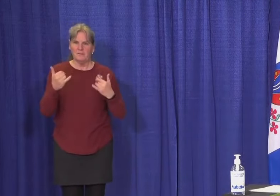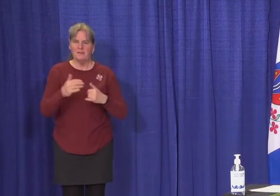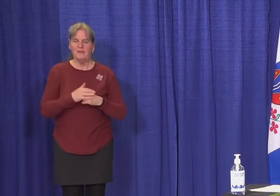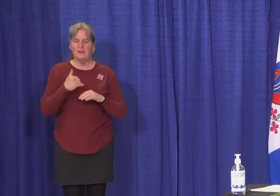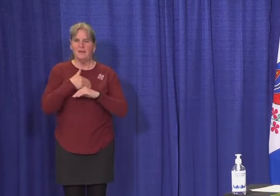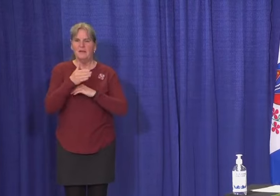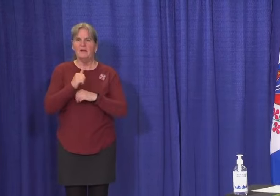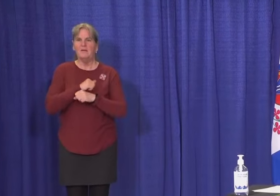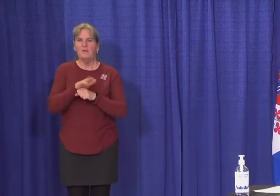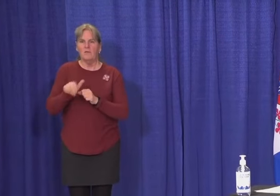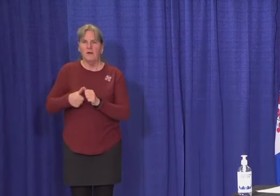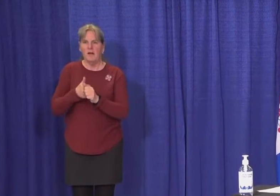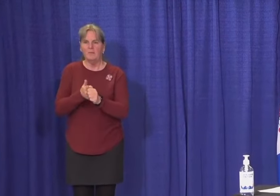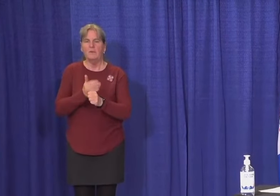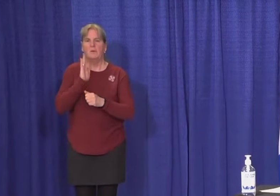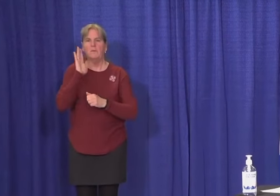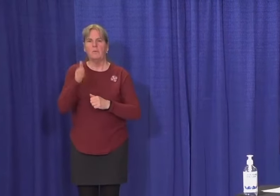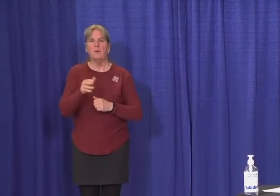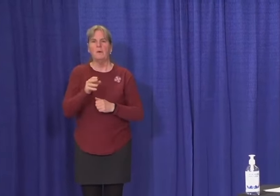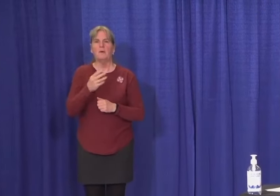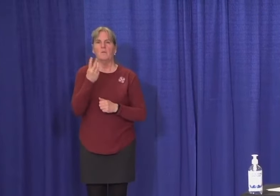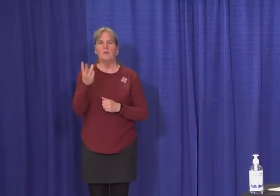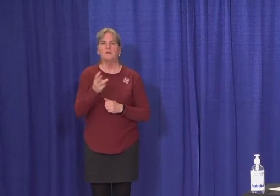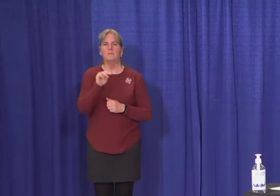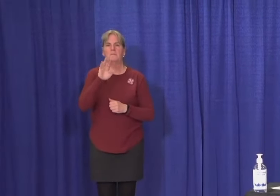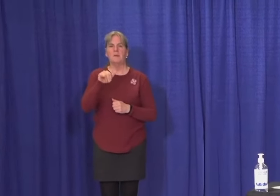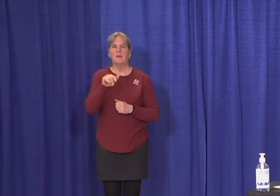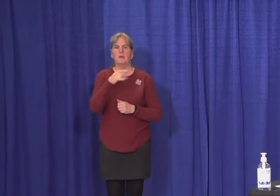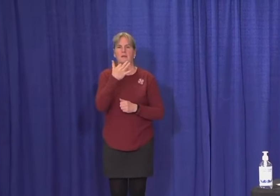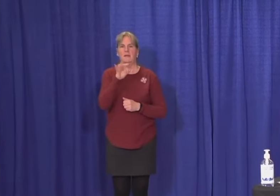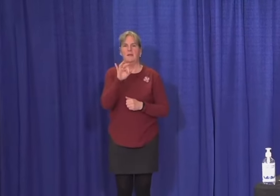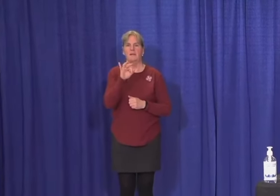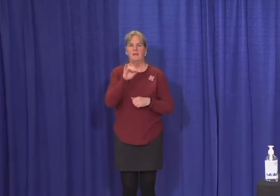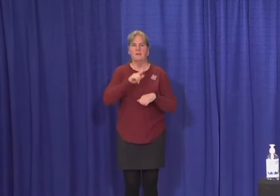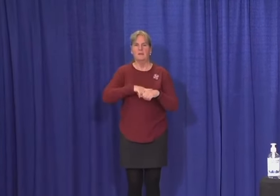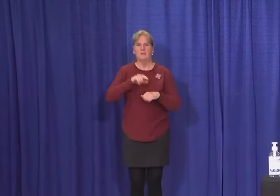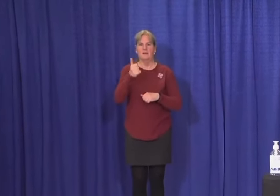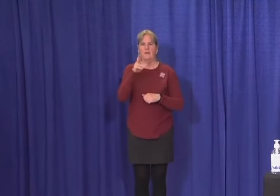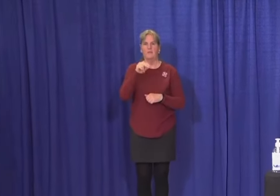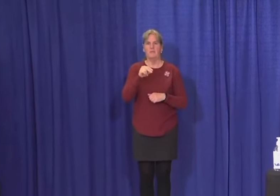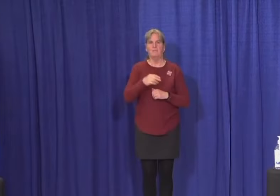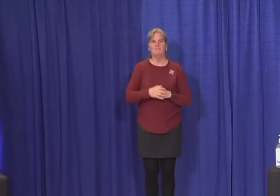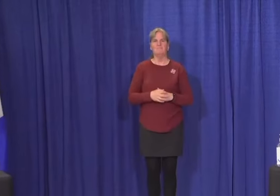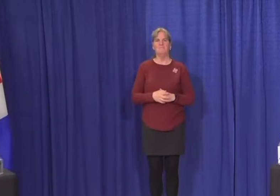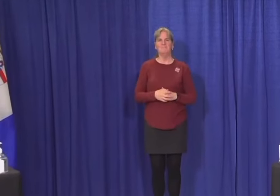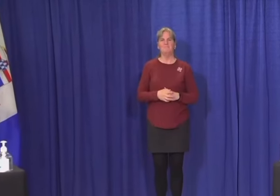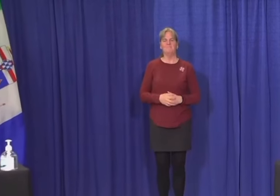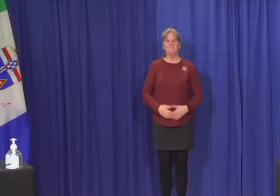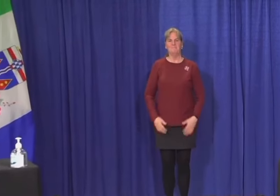next COVID-19 update will take place on Wednesday, May 19th at 10:30 a.m.